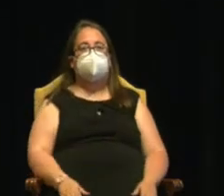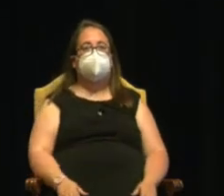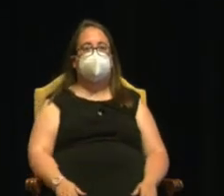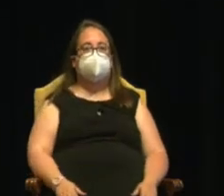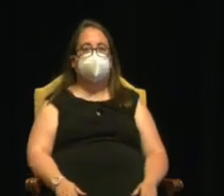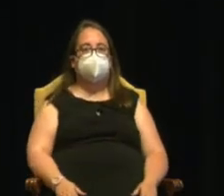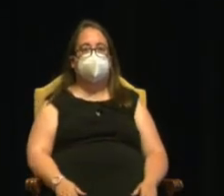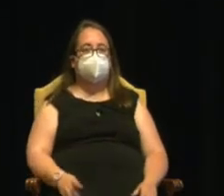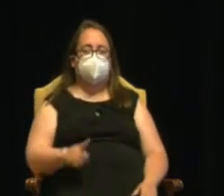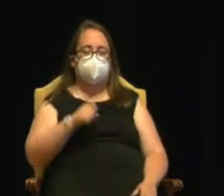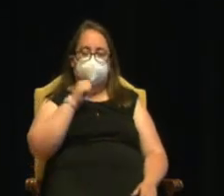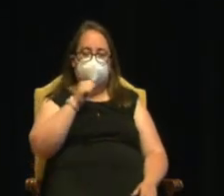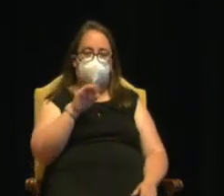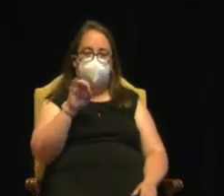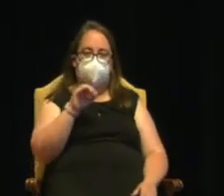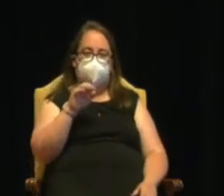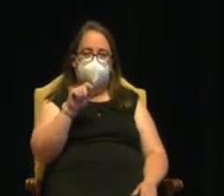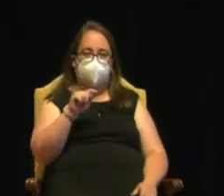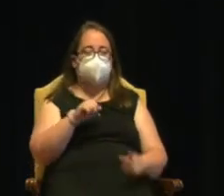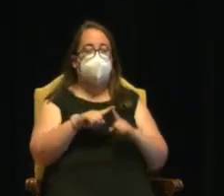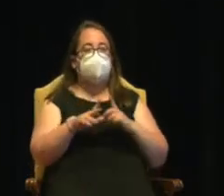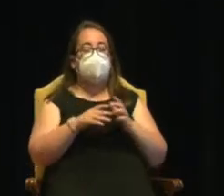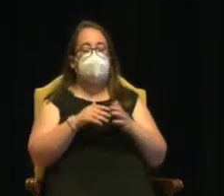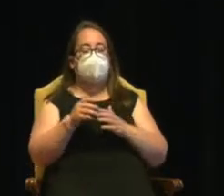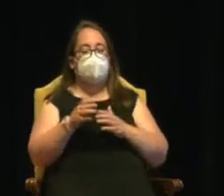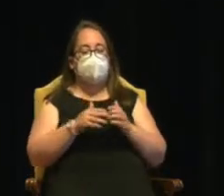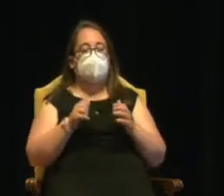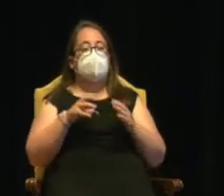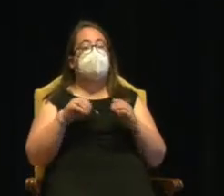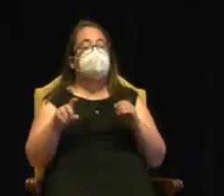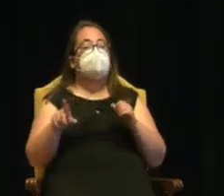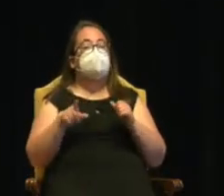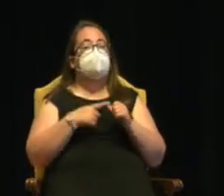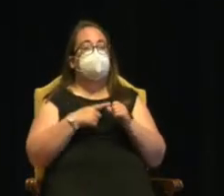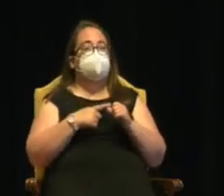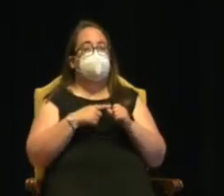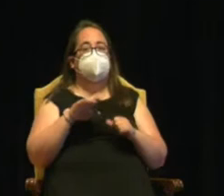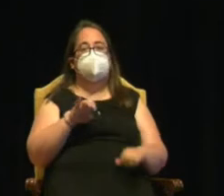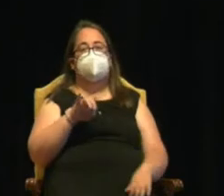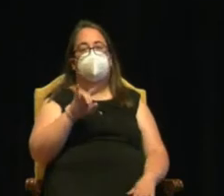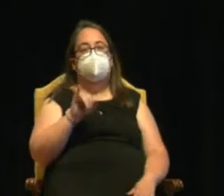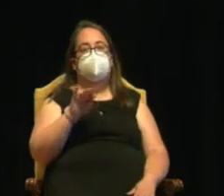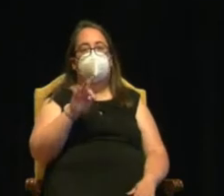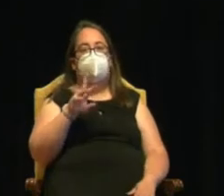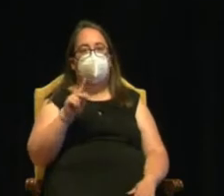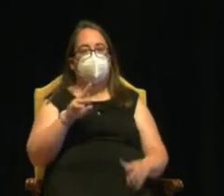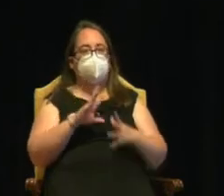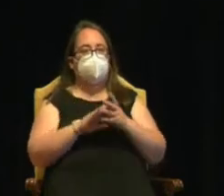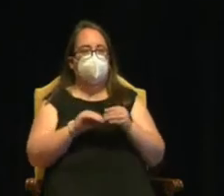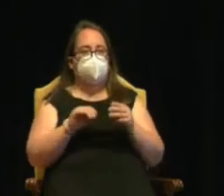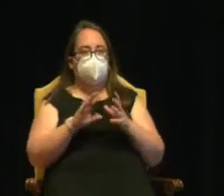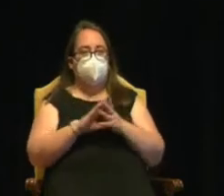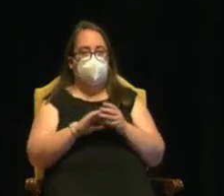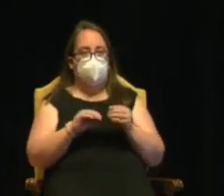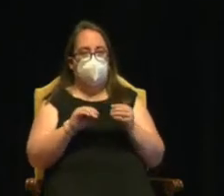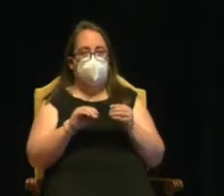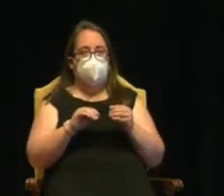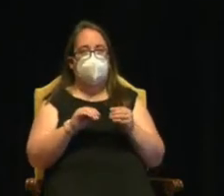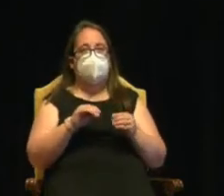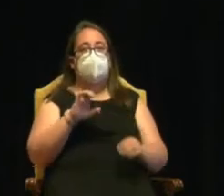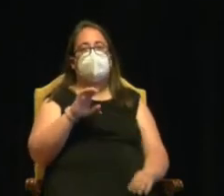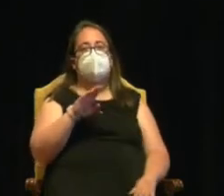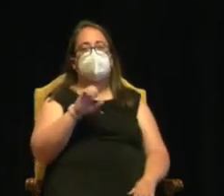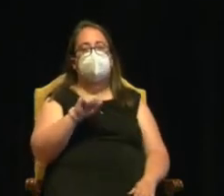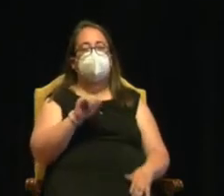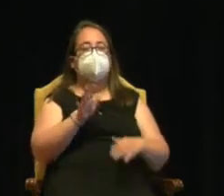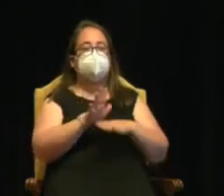definitely wasn't a feminist, but at any rate. So the first iteration of the Betty Broderick story, it's like CBS movie